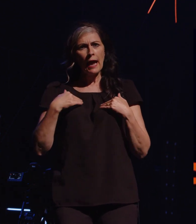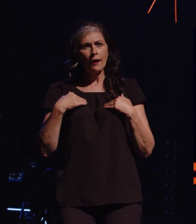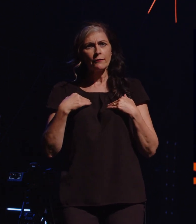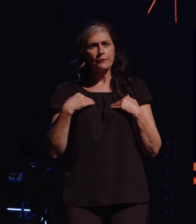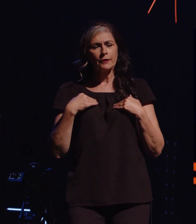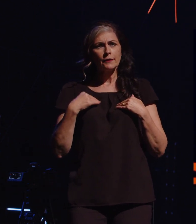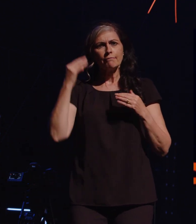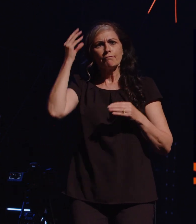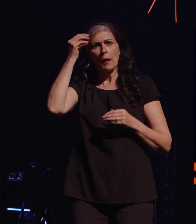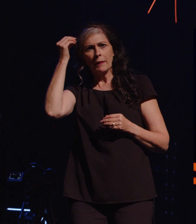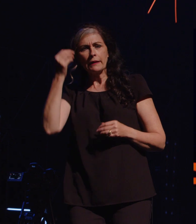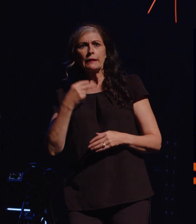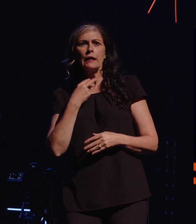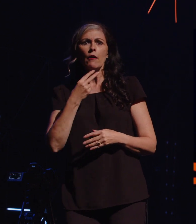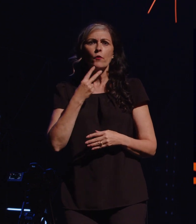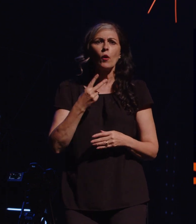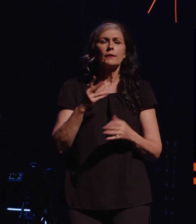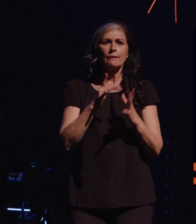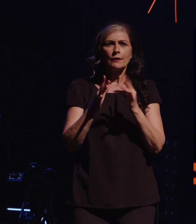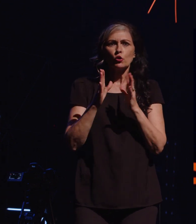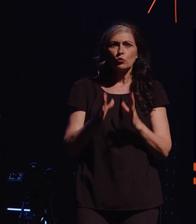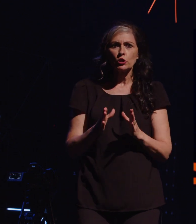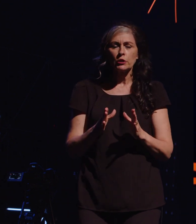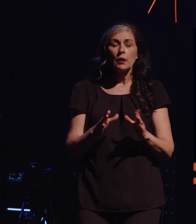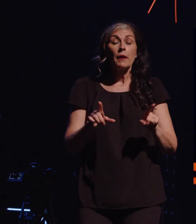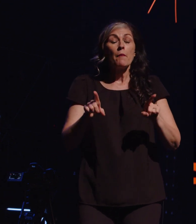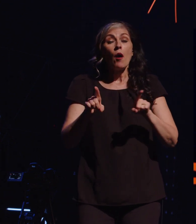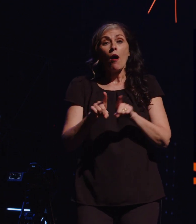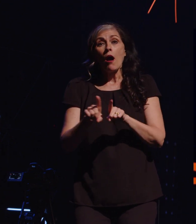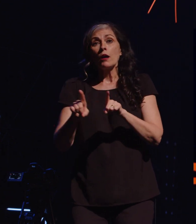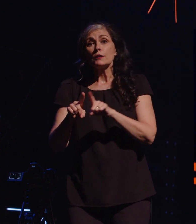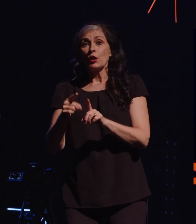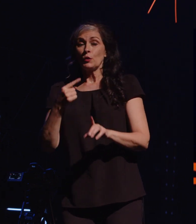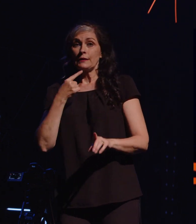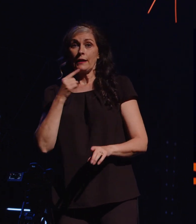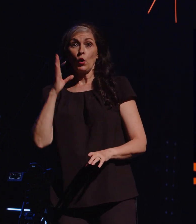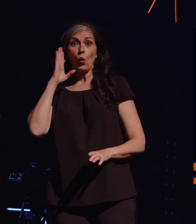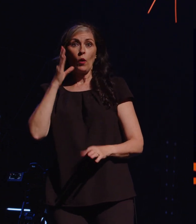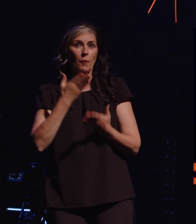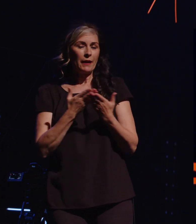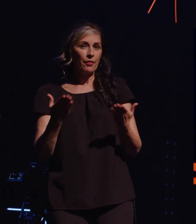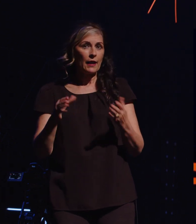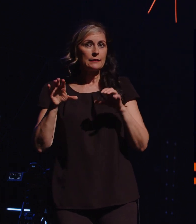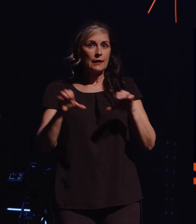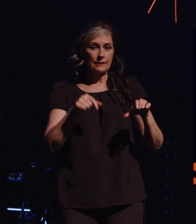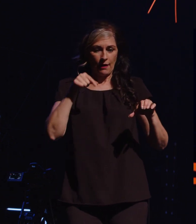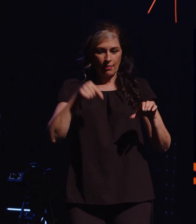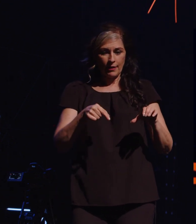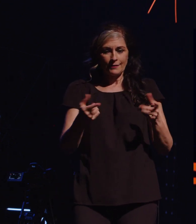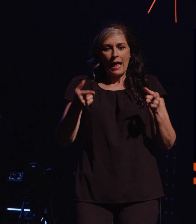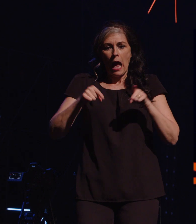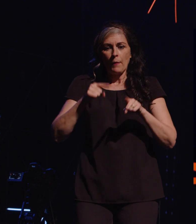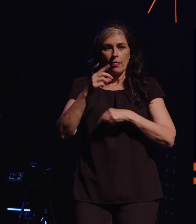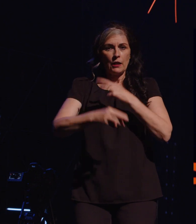as Christians. I do. I'm also saying this. There are going to be things that are done in this world that are